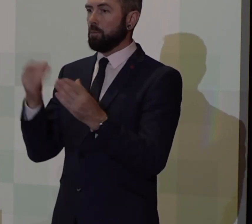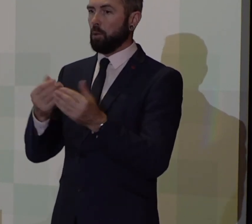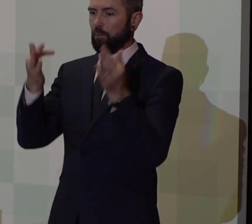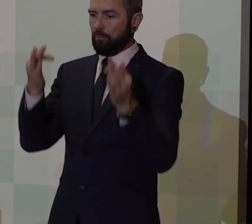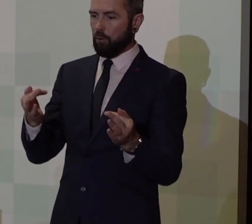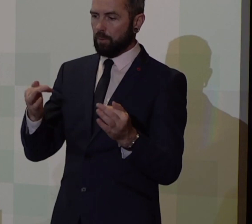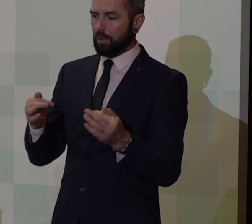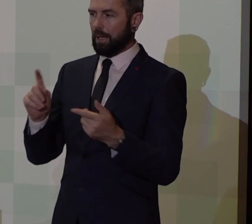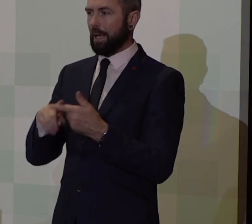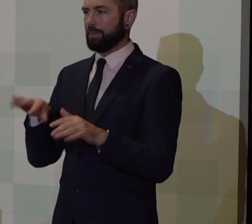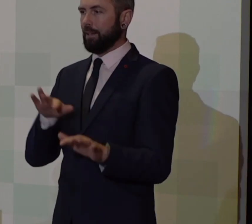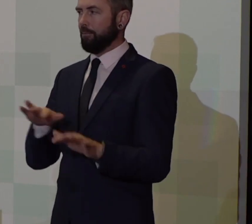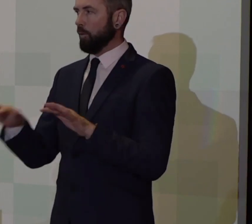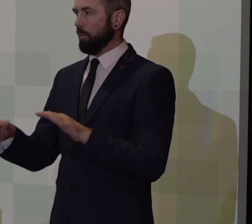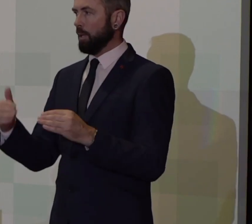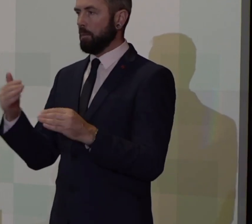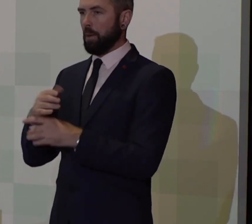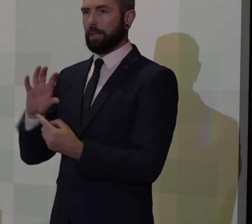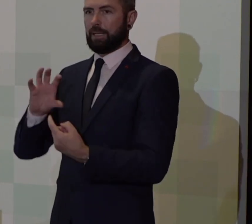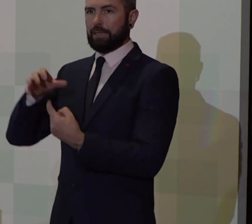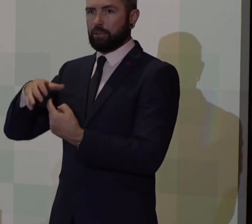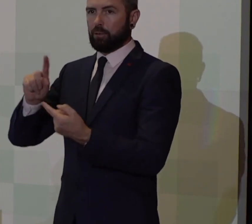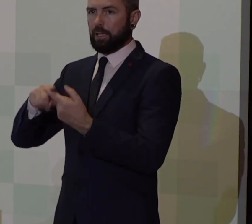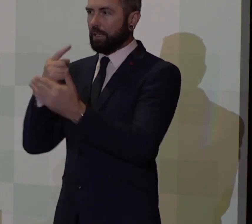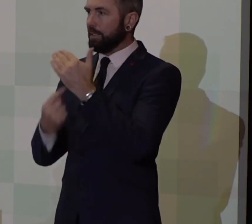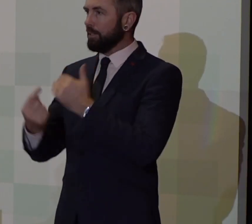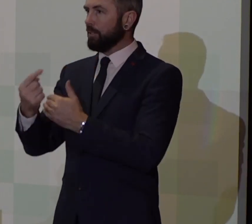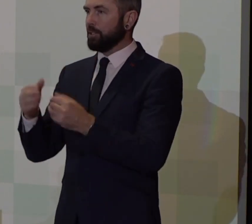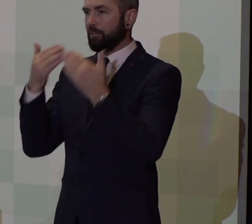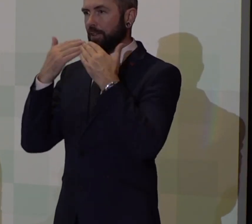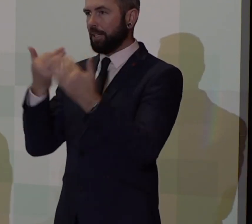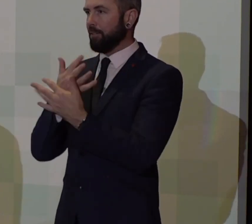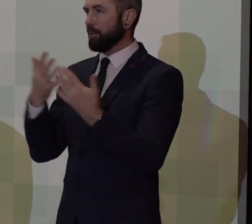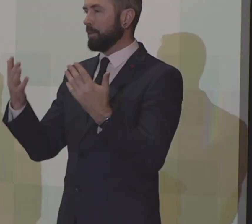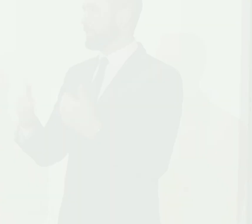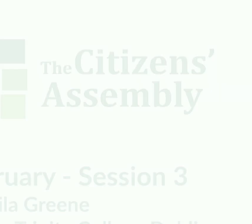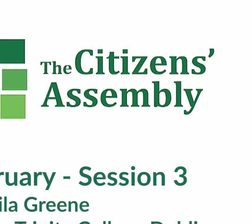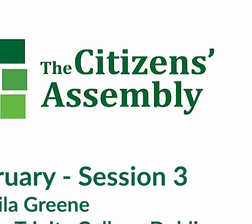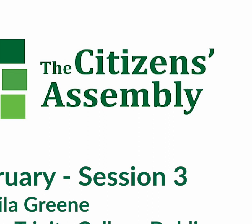informal, by institutions and by individuals. Thank you very much.